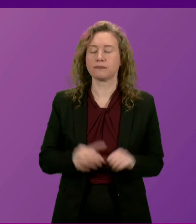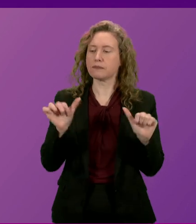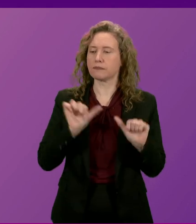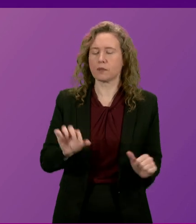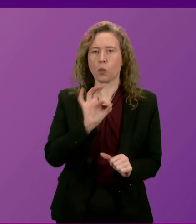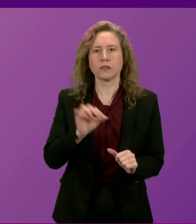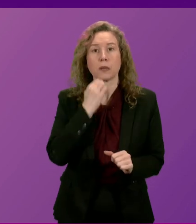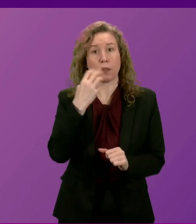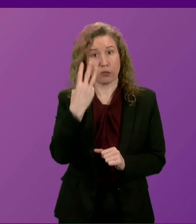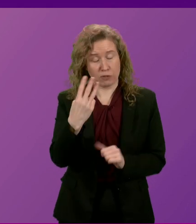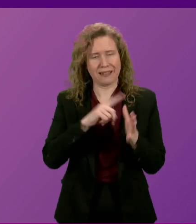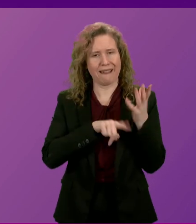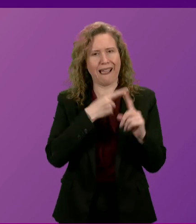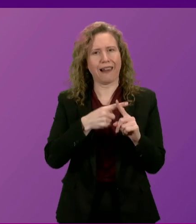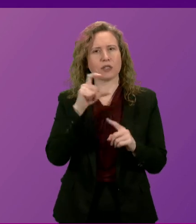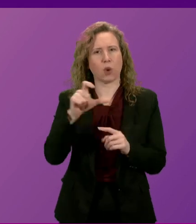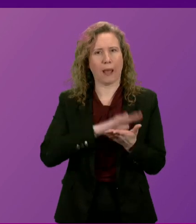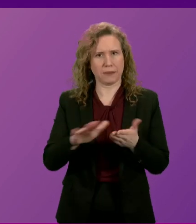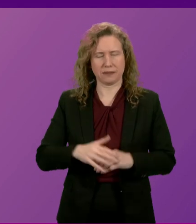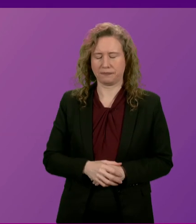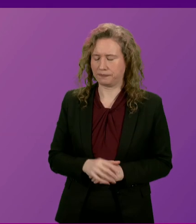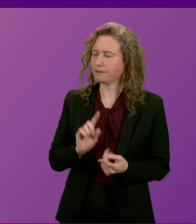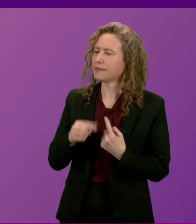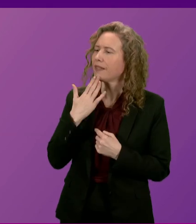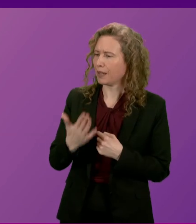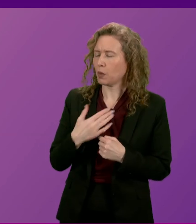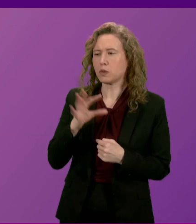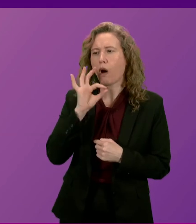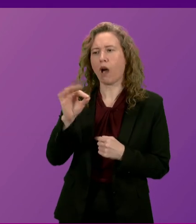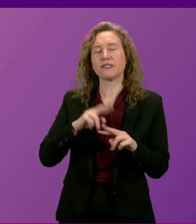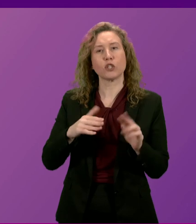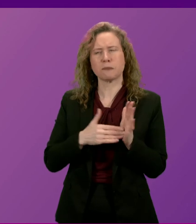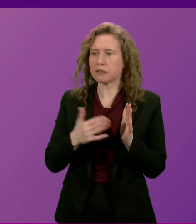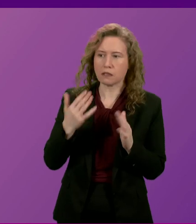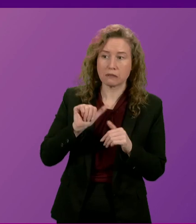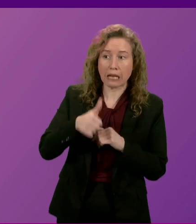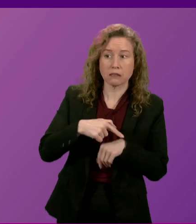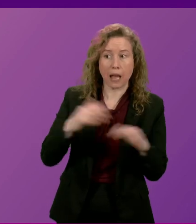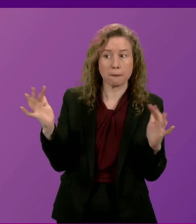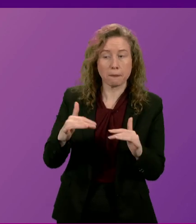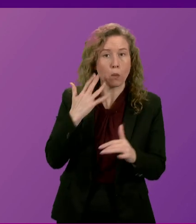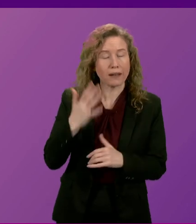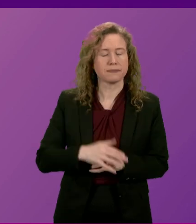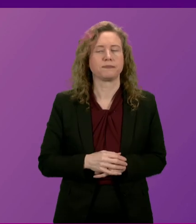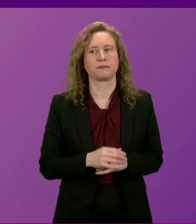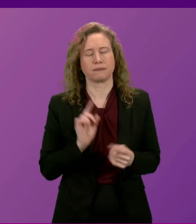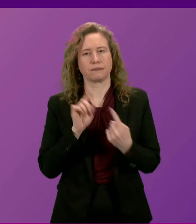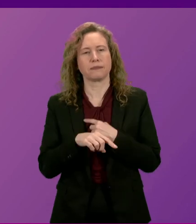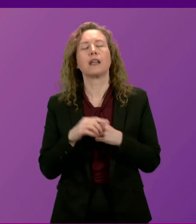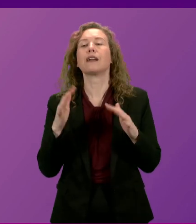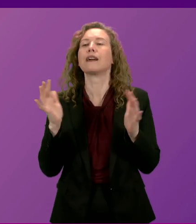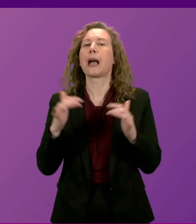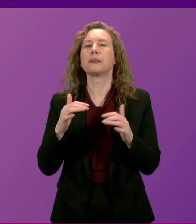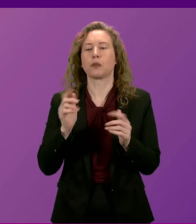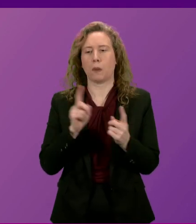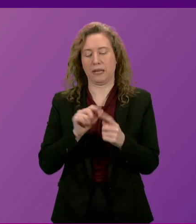Question number three, Alex Cole-Hamilton. Thank you, Presiding Officer. To ask the First Minister when the Cabinet will next meet. First Minister. The Cabinet